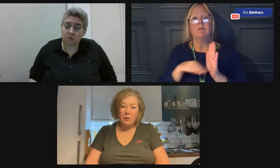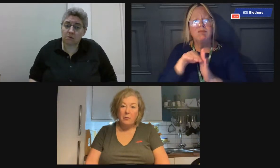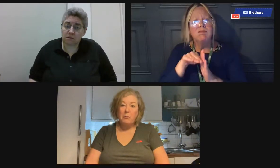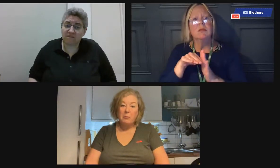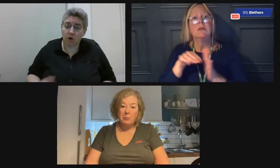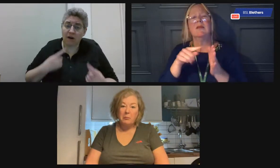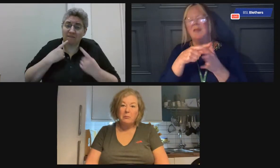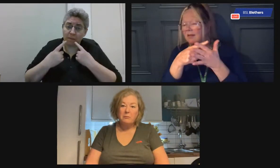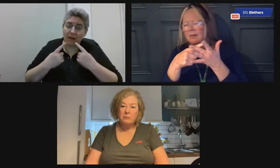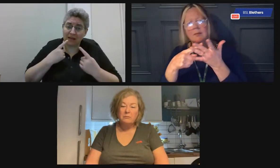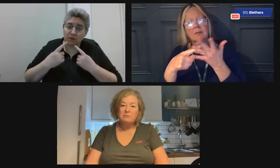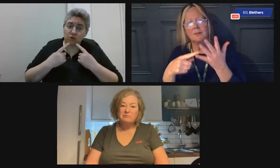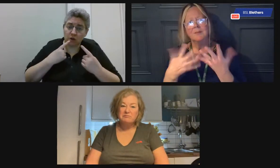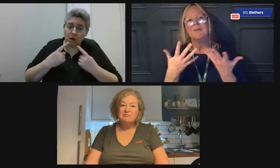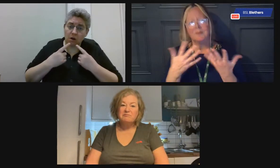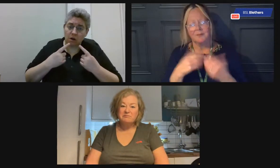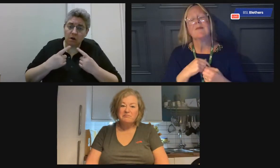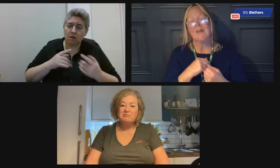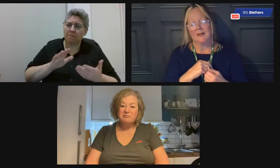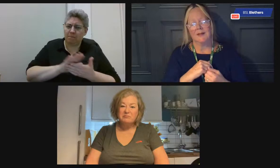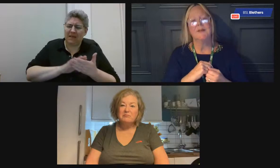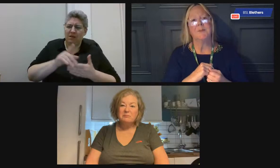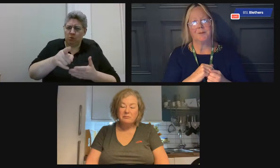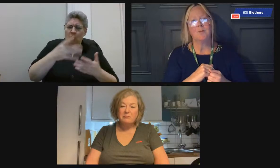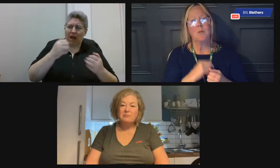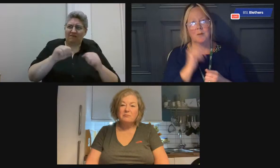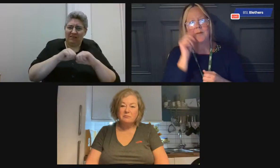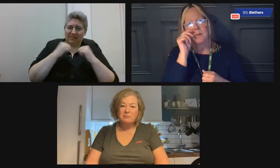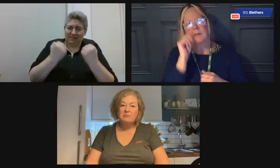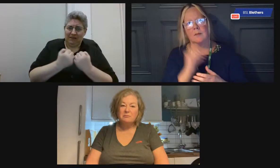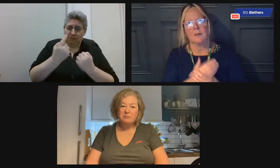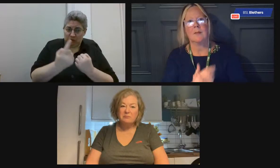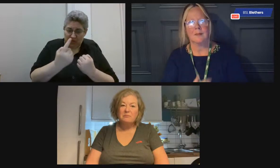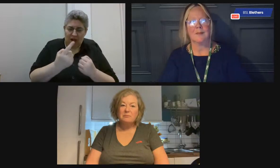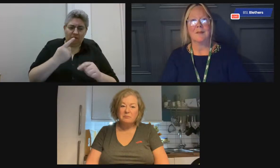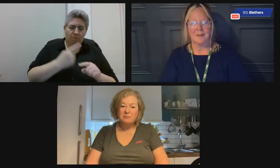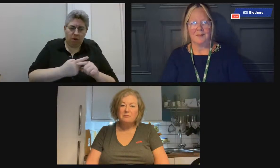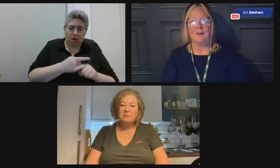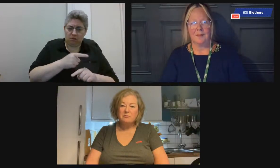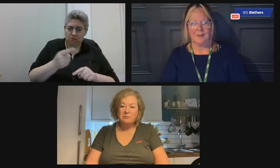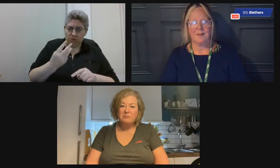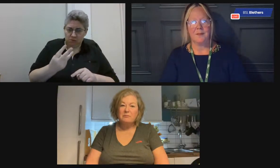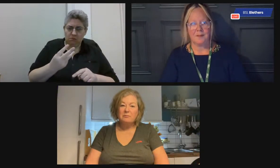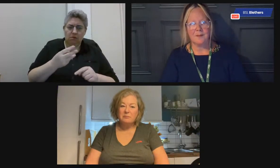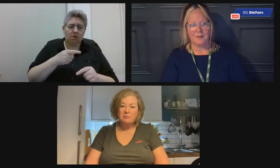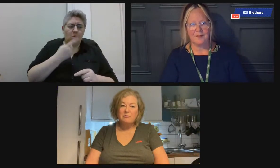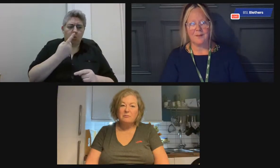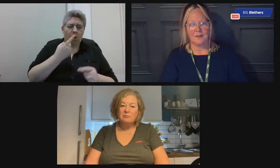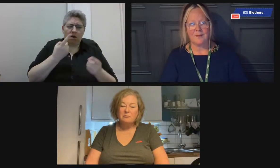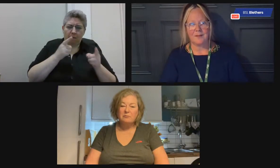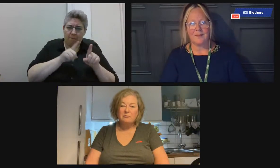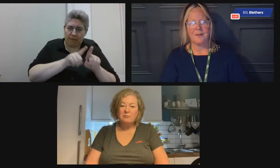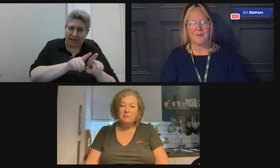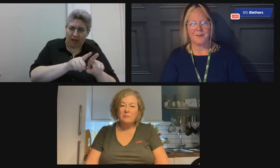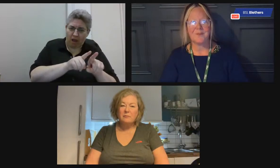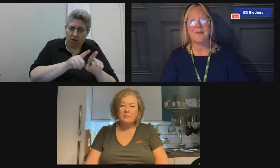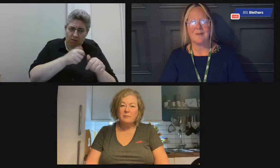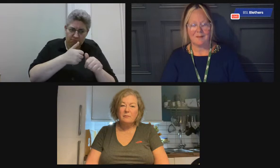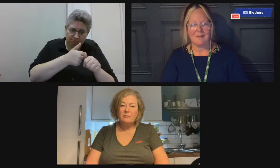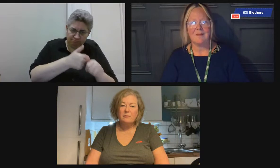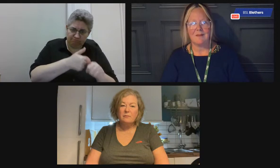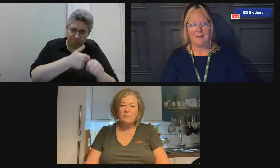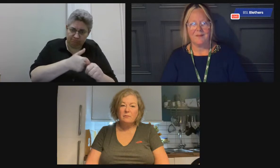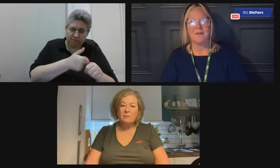support, advice around benefits, so So many. information as well, all this information. Wow, it's incredible. You've